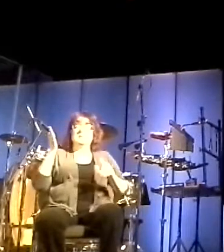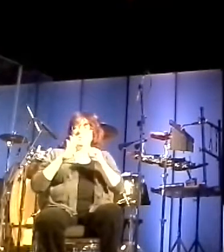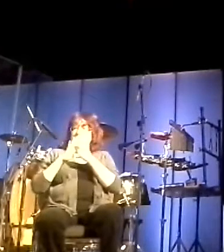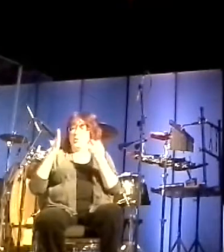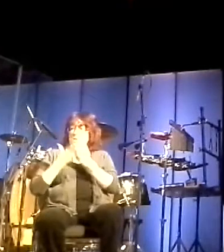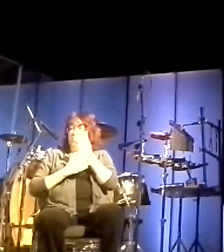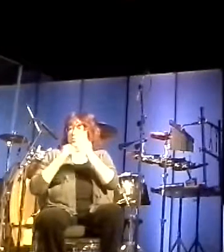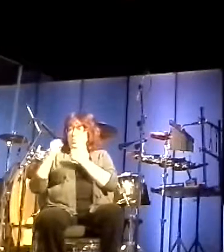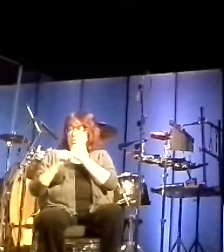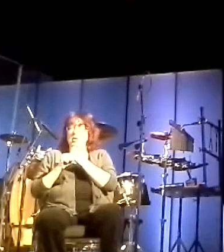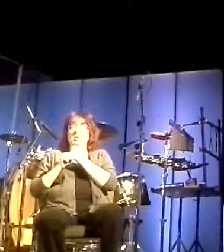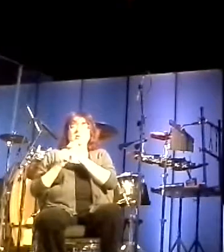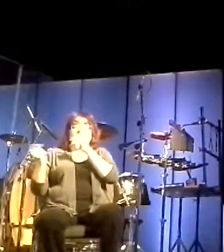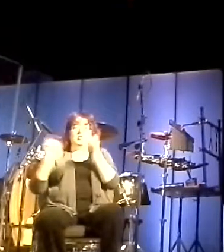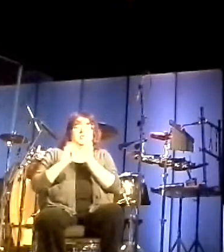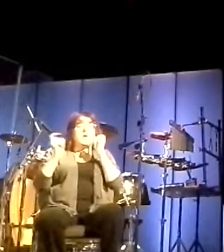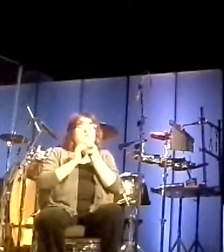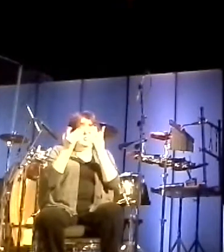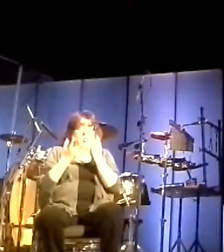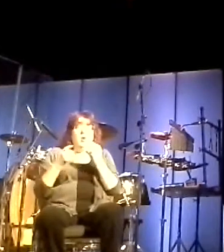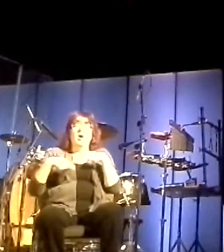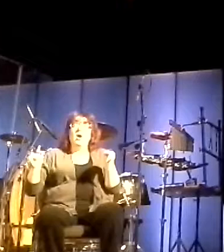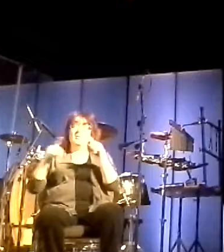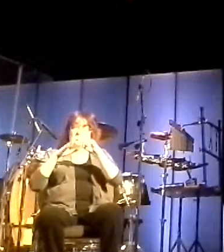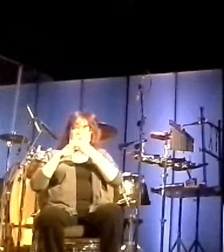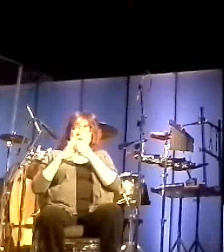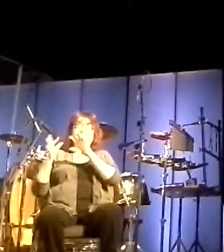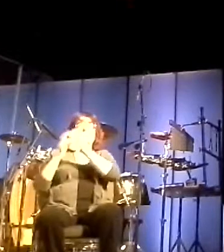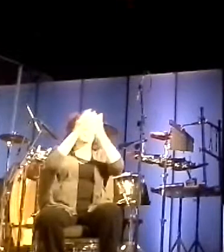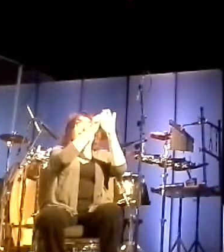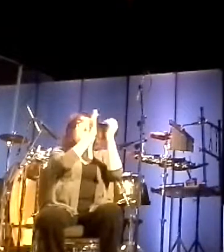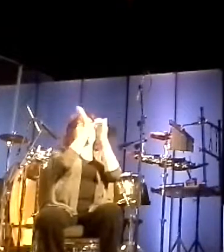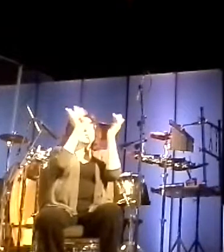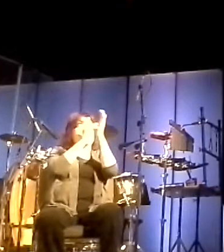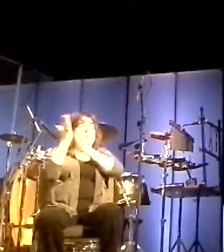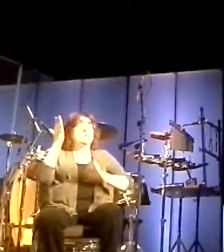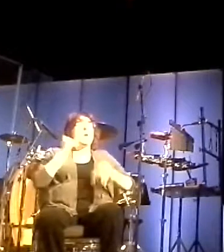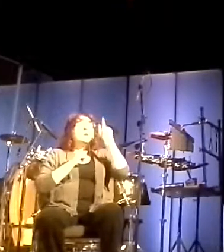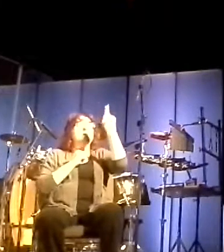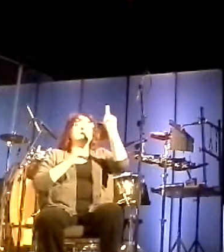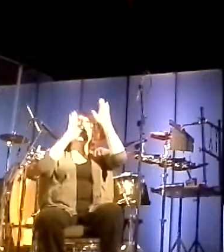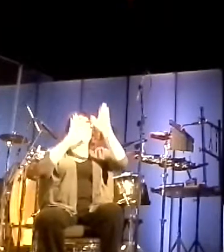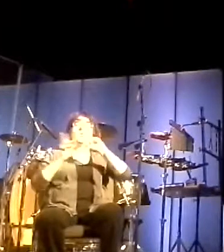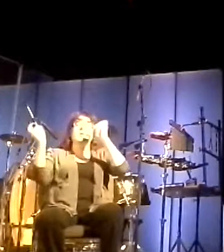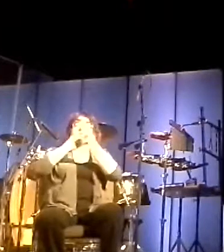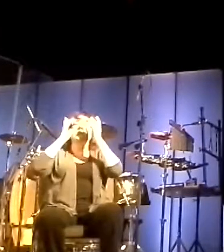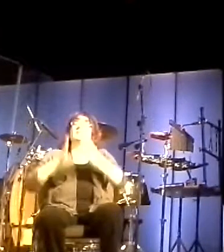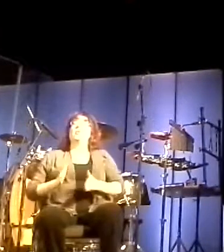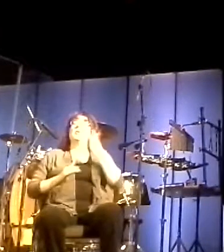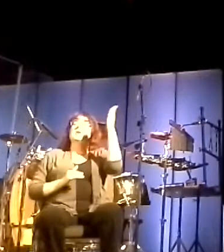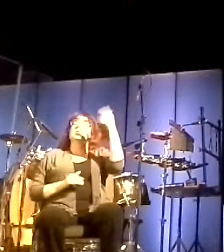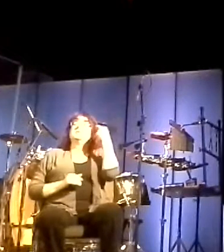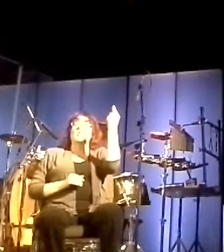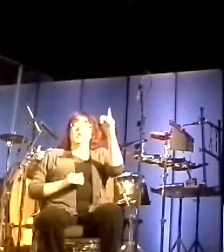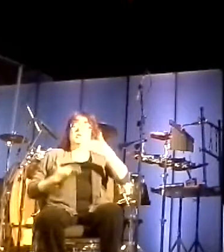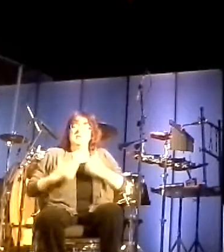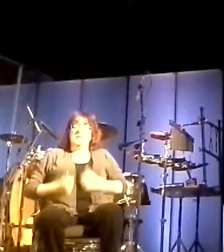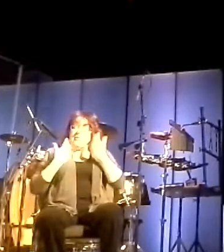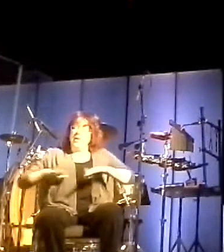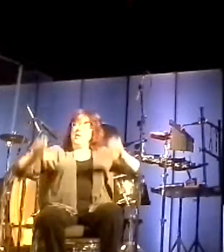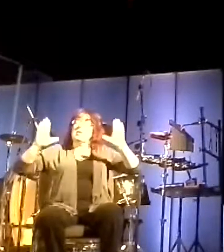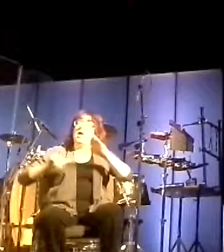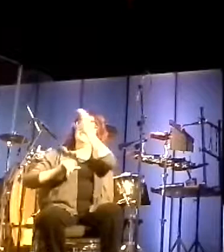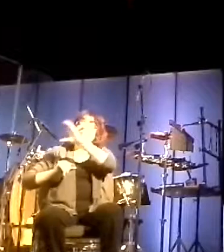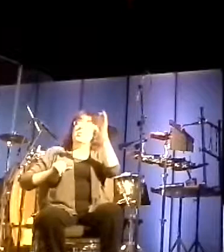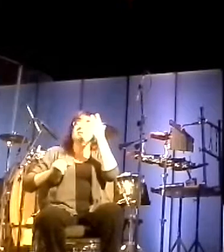start this year off, that all the transformation you long for begins in a relationship with Jesus Christ. He is the great transformer. He is the one who laid his life down on a